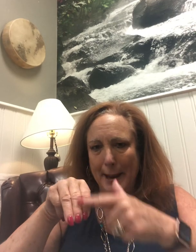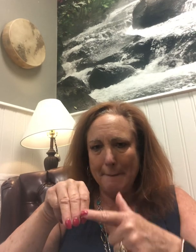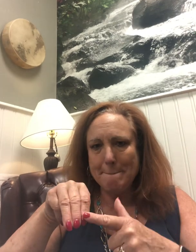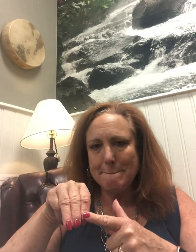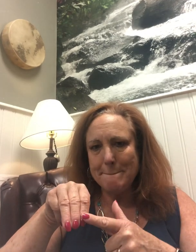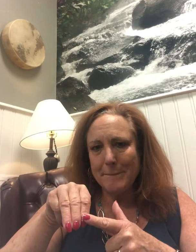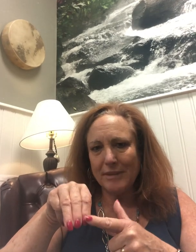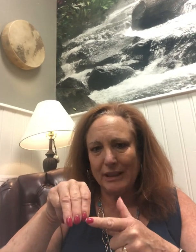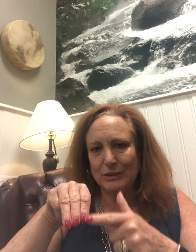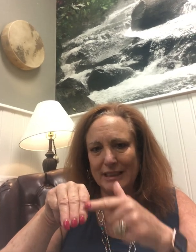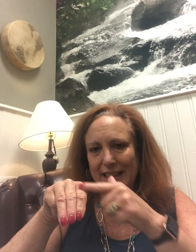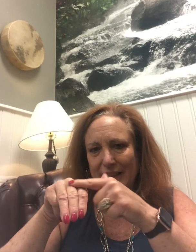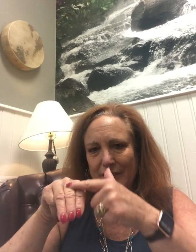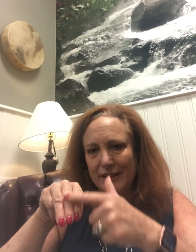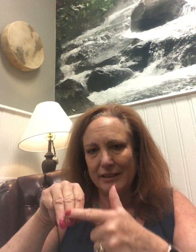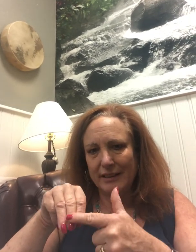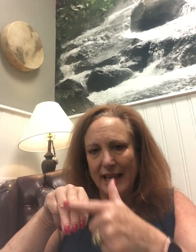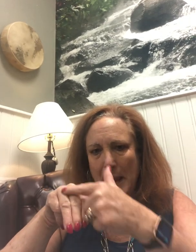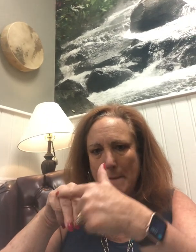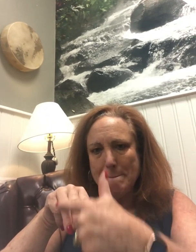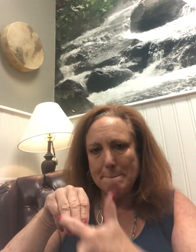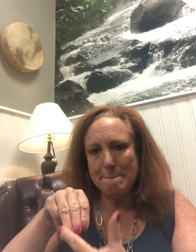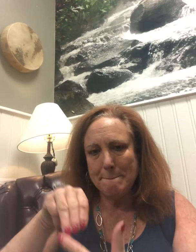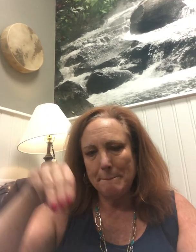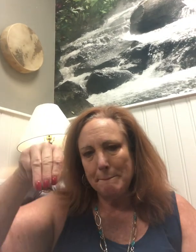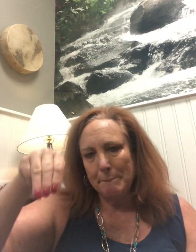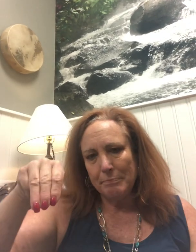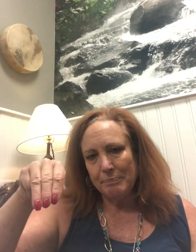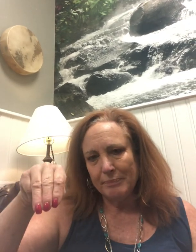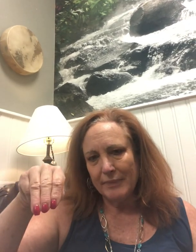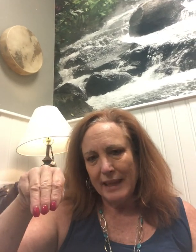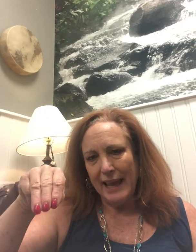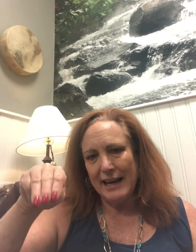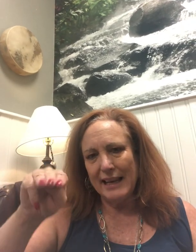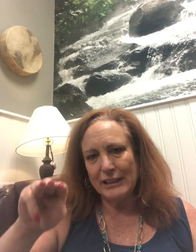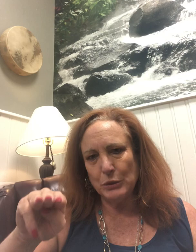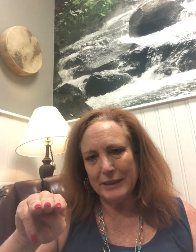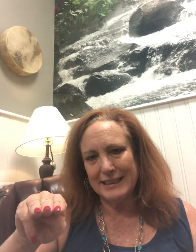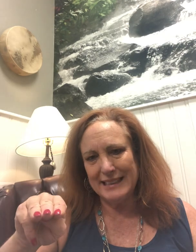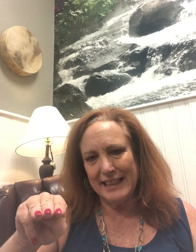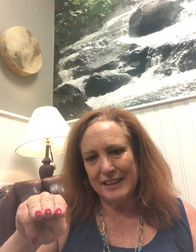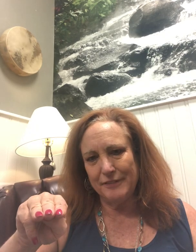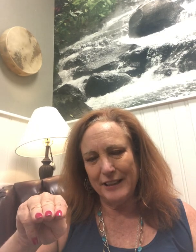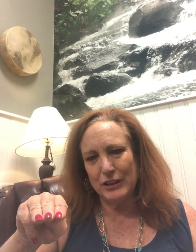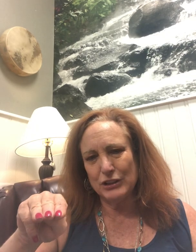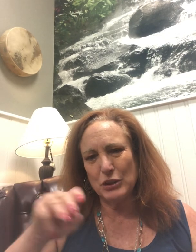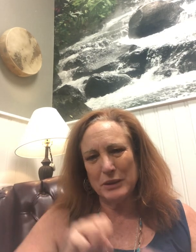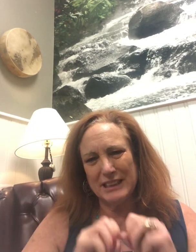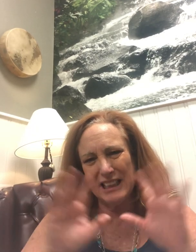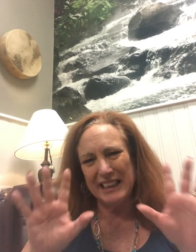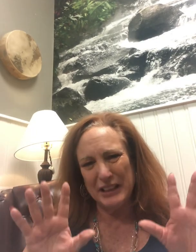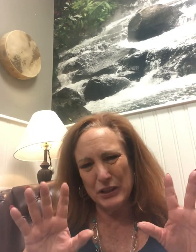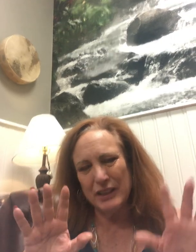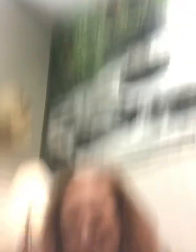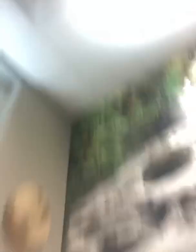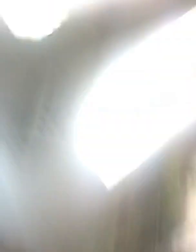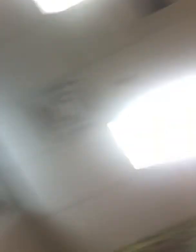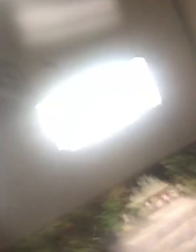M that you see here, M. And I like to extend the finger so it's clear.